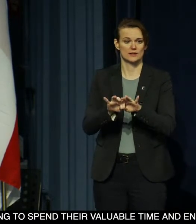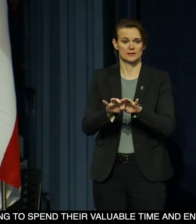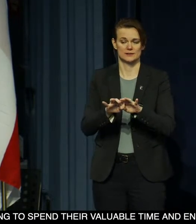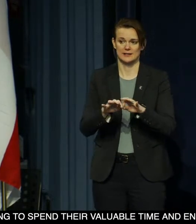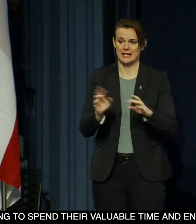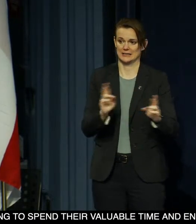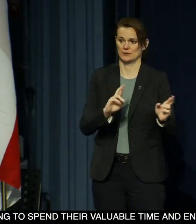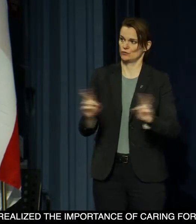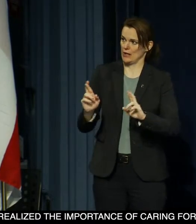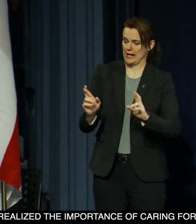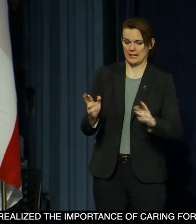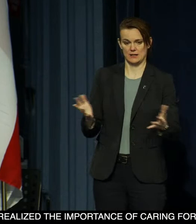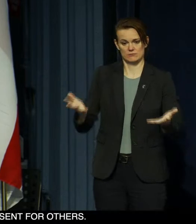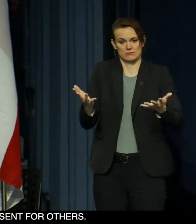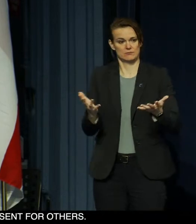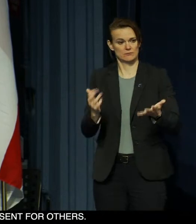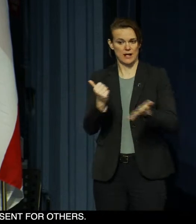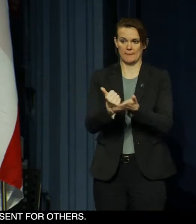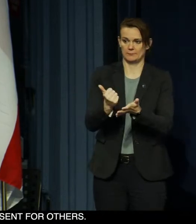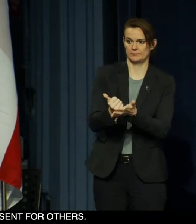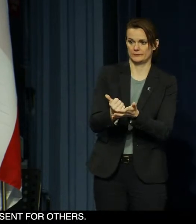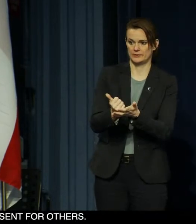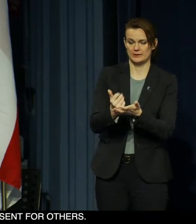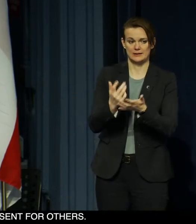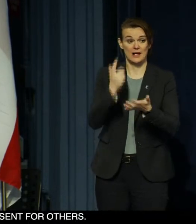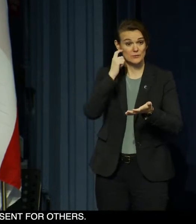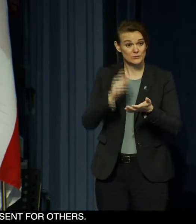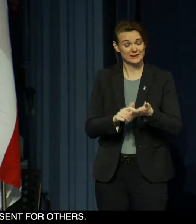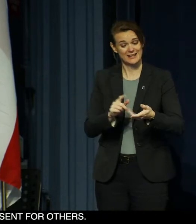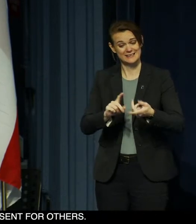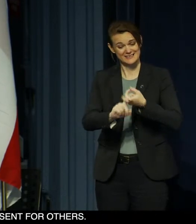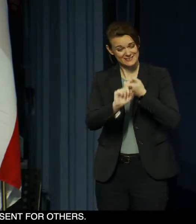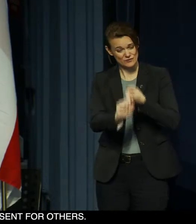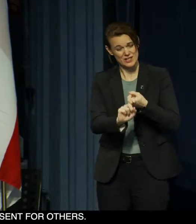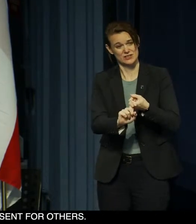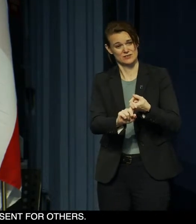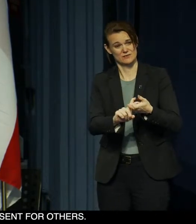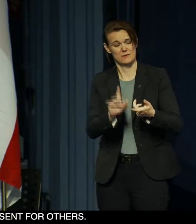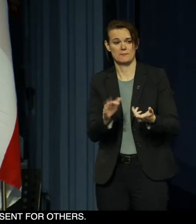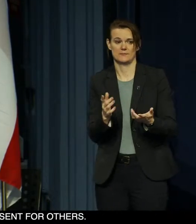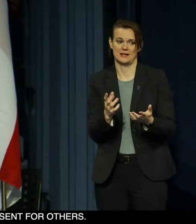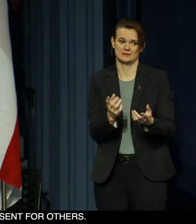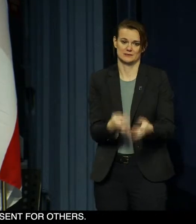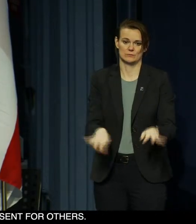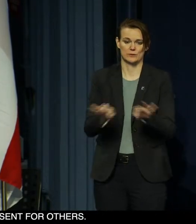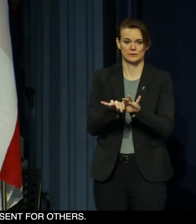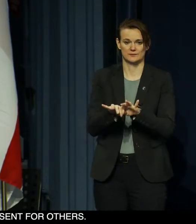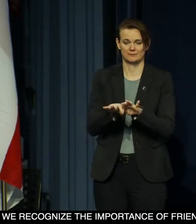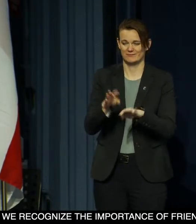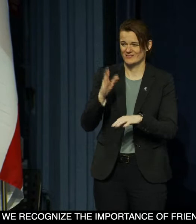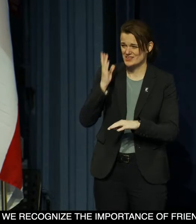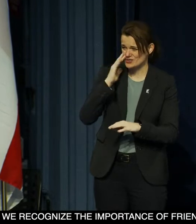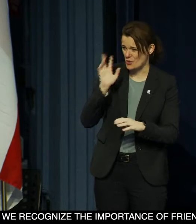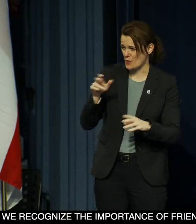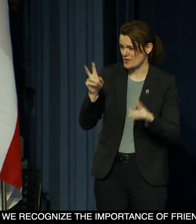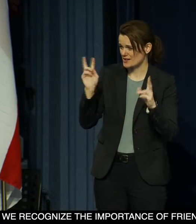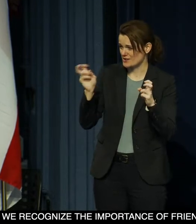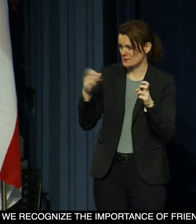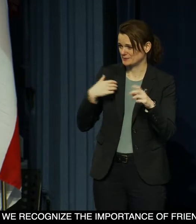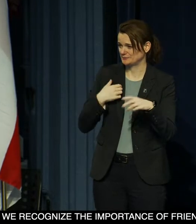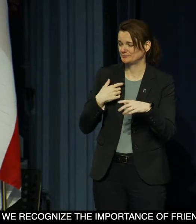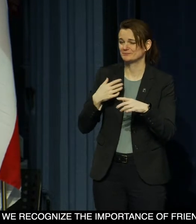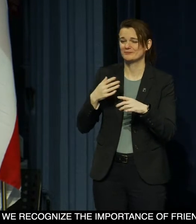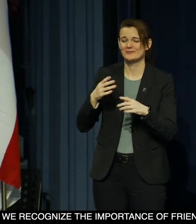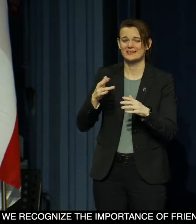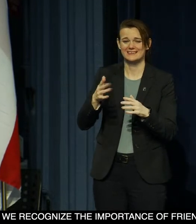we recognize the importance of friendship. You know, one of the new terms that we became all too familiar with over the past couple of years